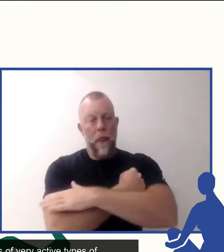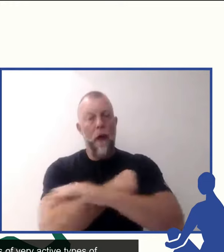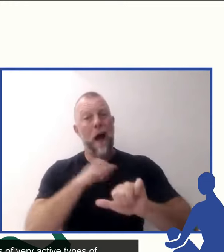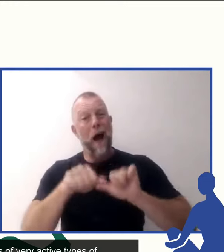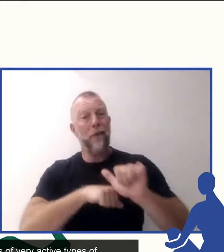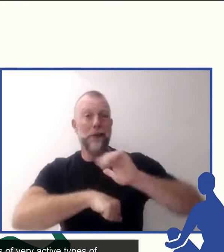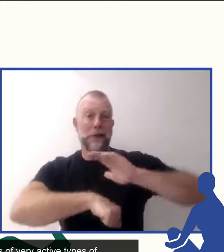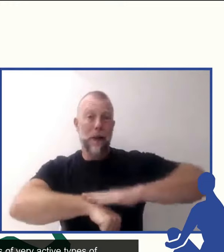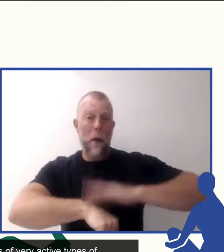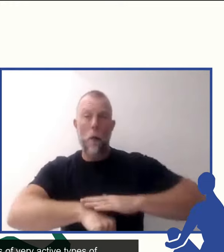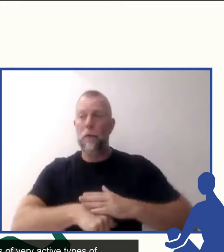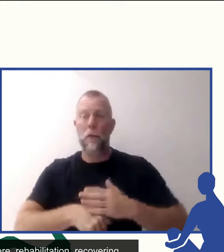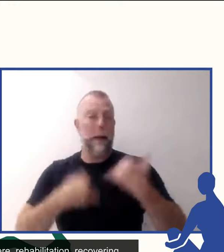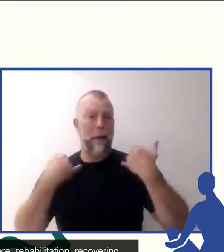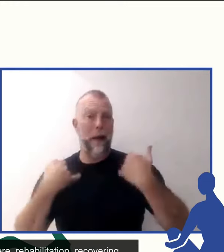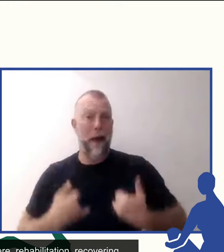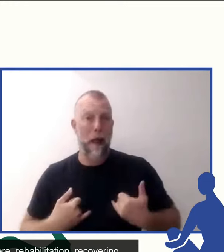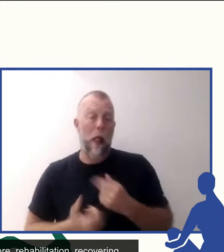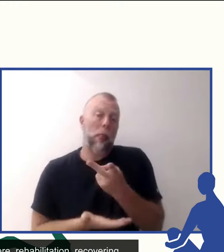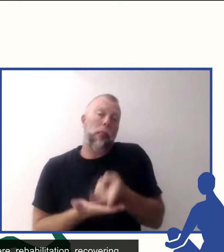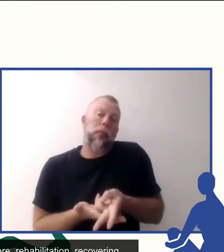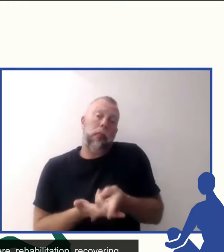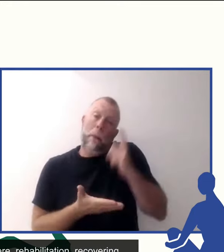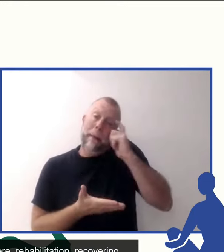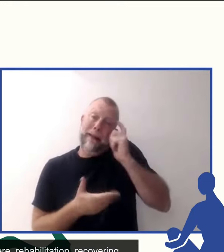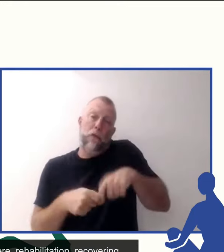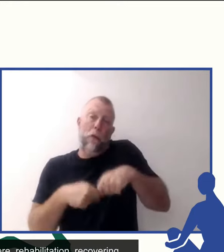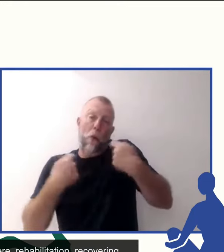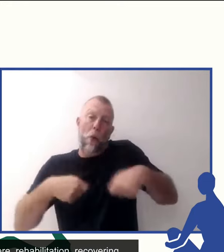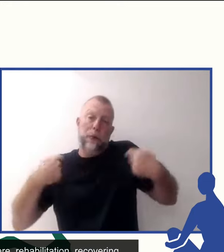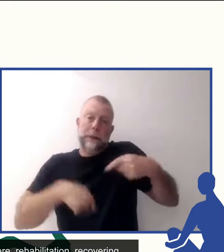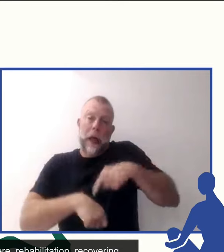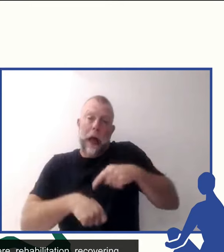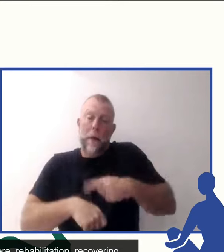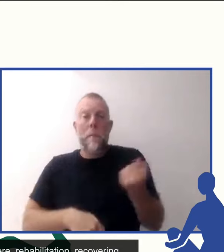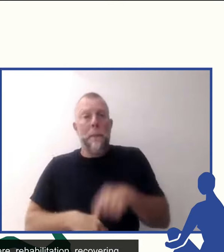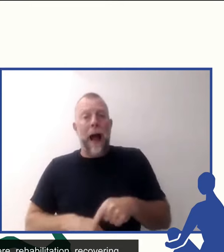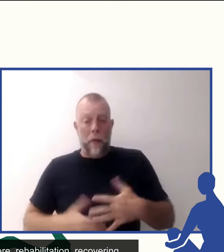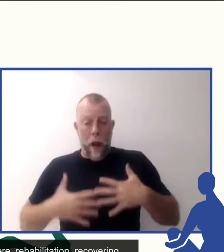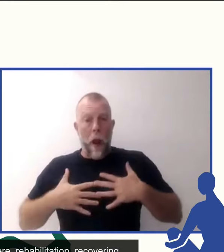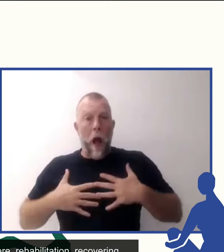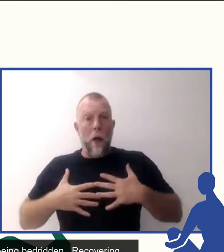of being bedridden, recovering lung function after